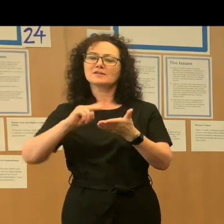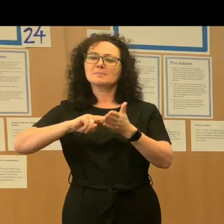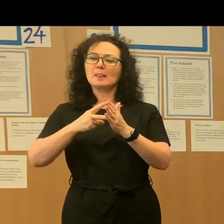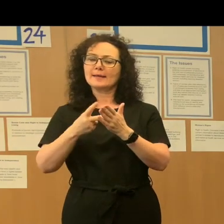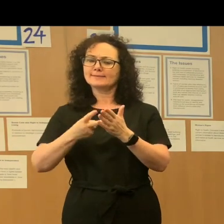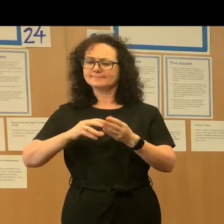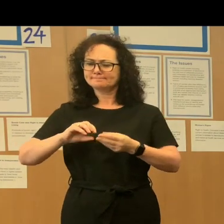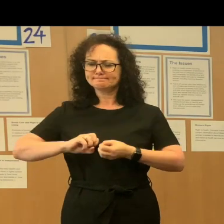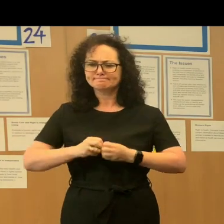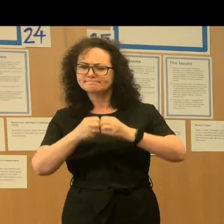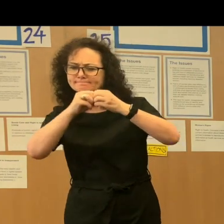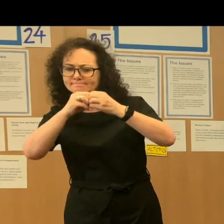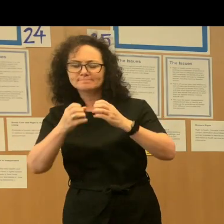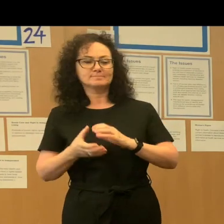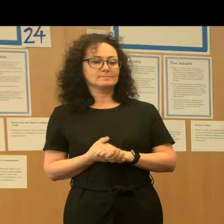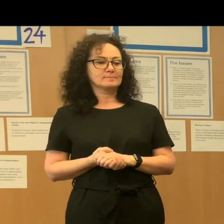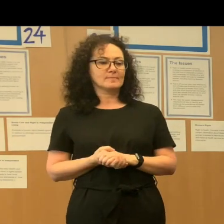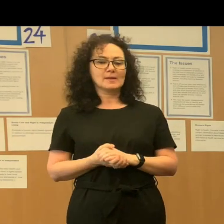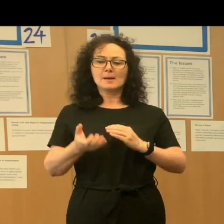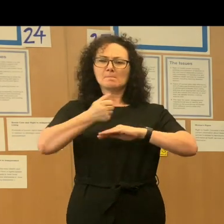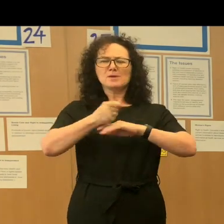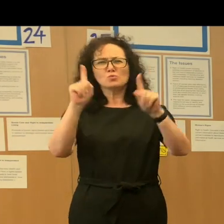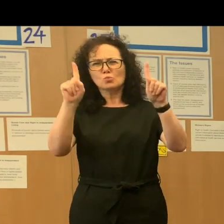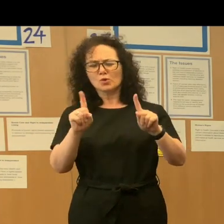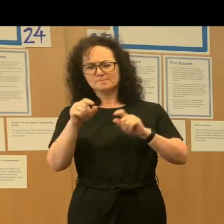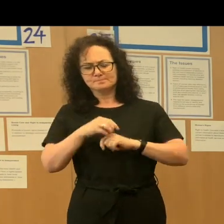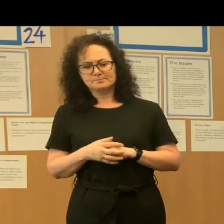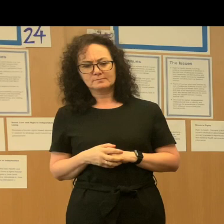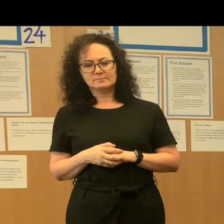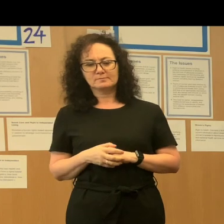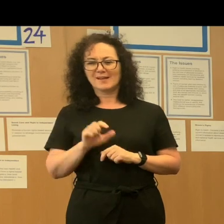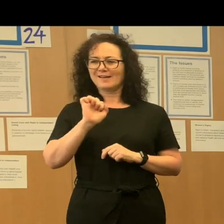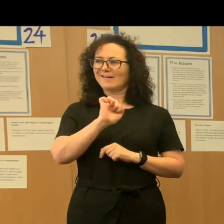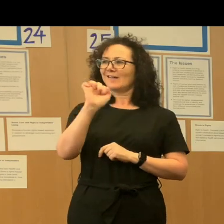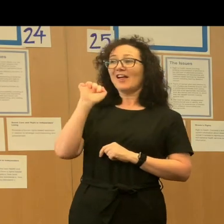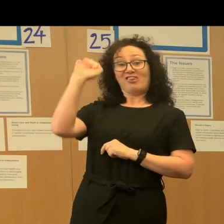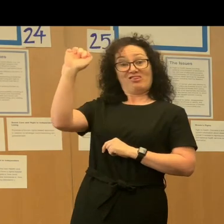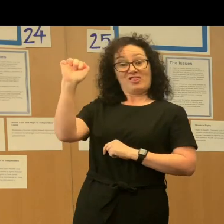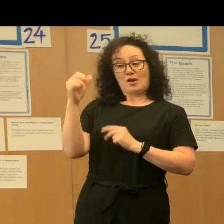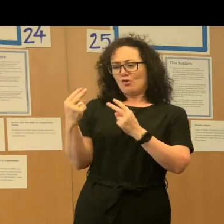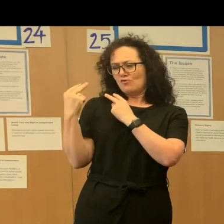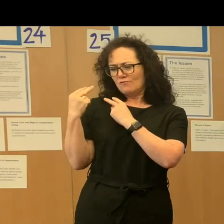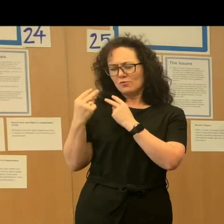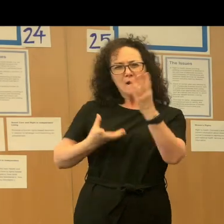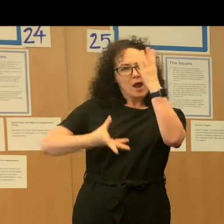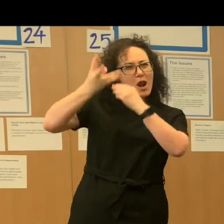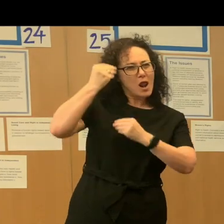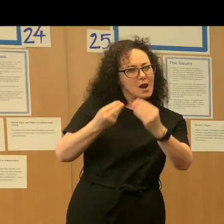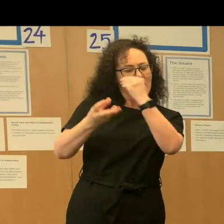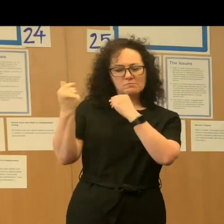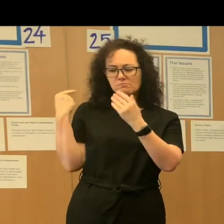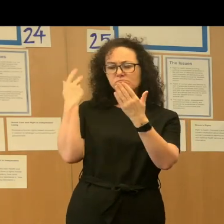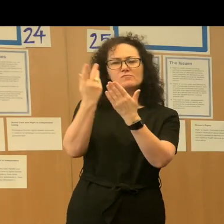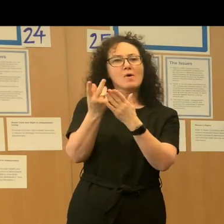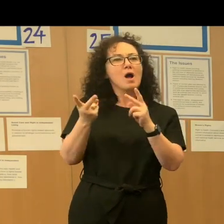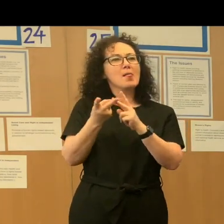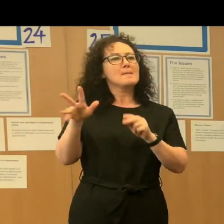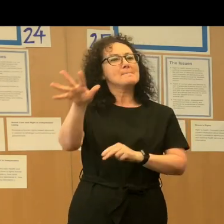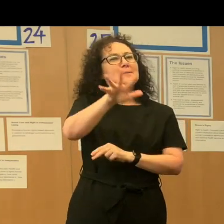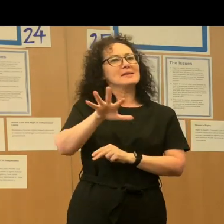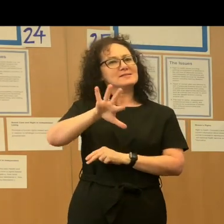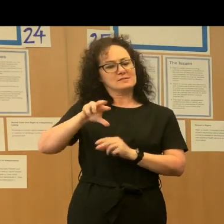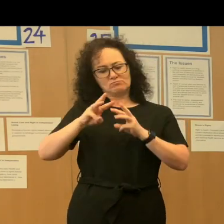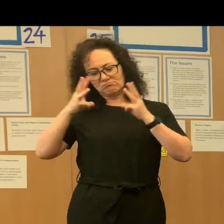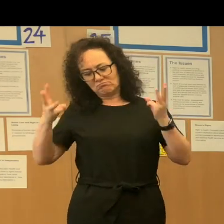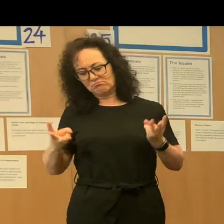be like, and that's based on their sort of review of learning and experience from a whole range of other countries that have had National